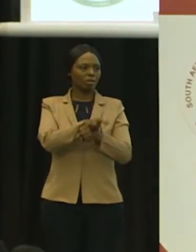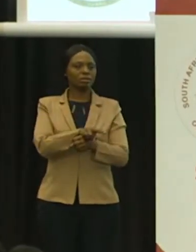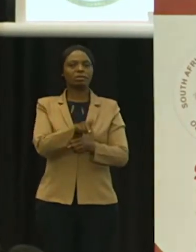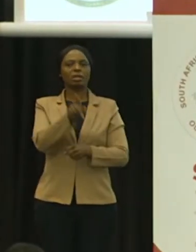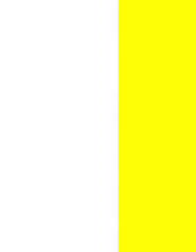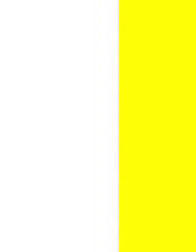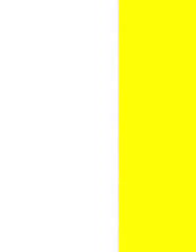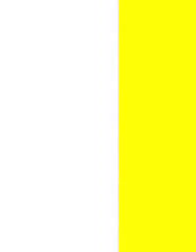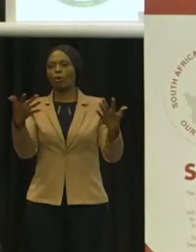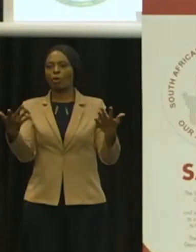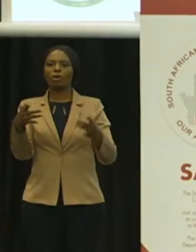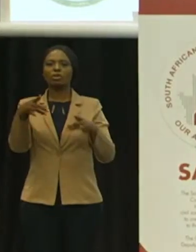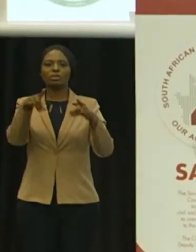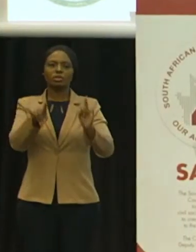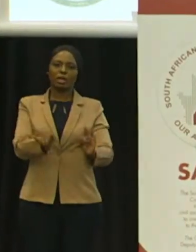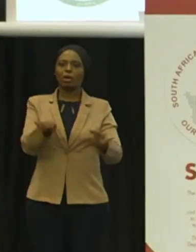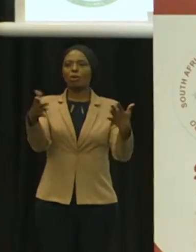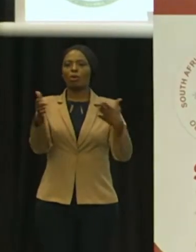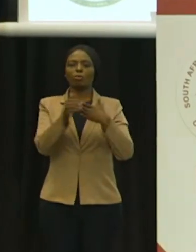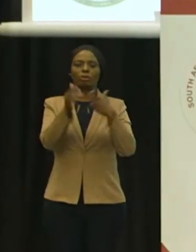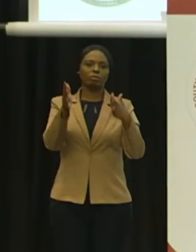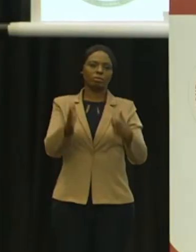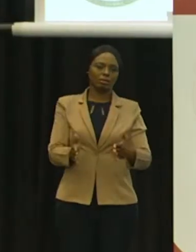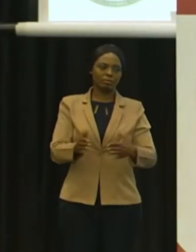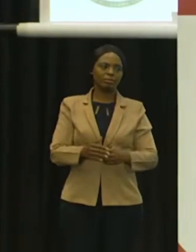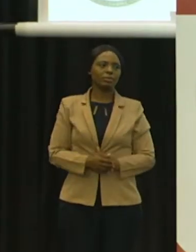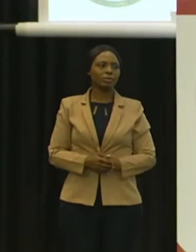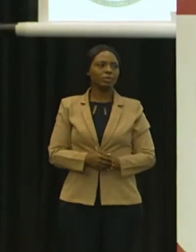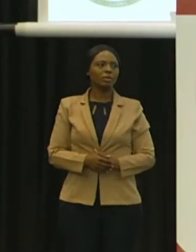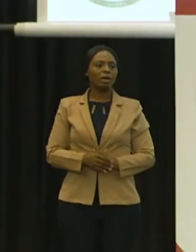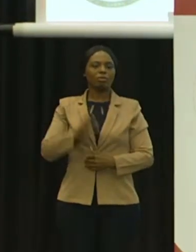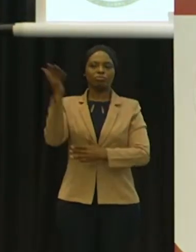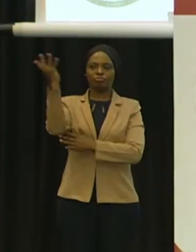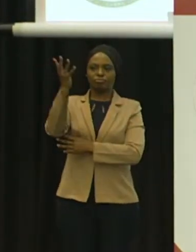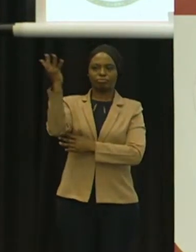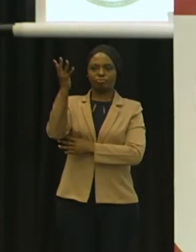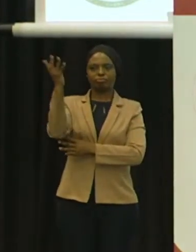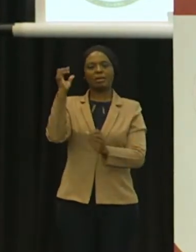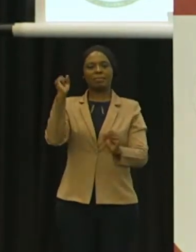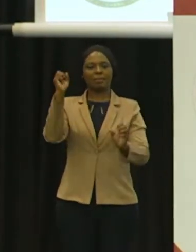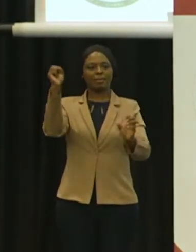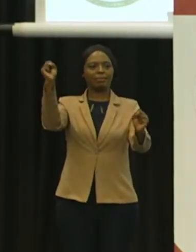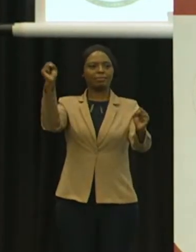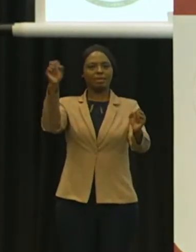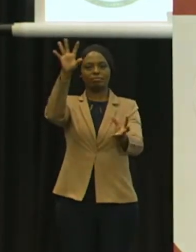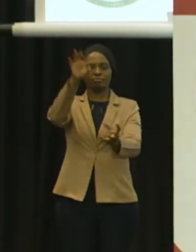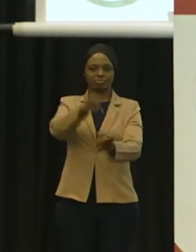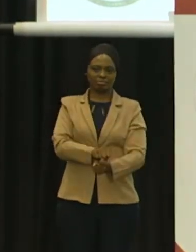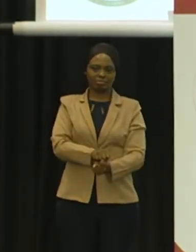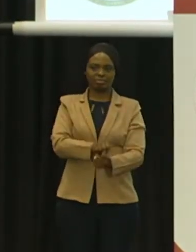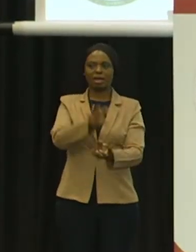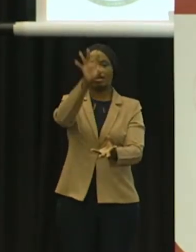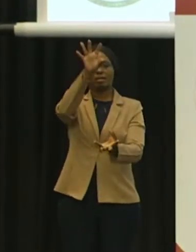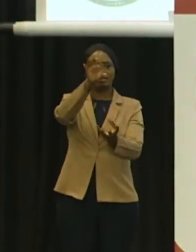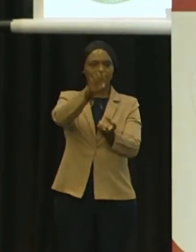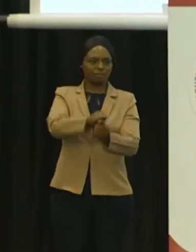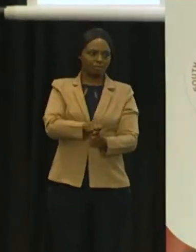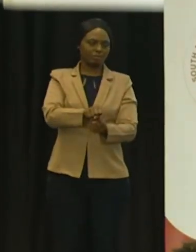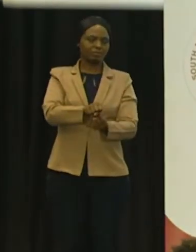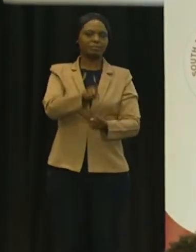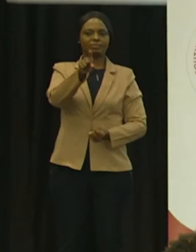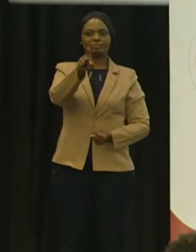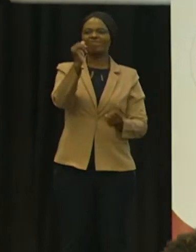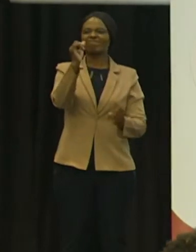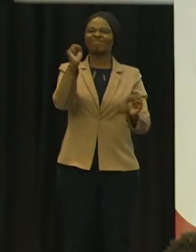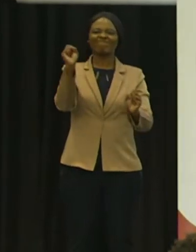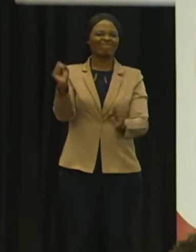the sessions just to come up and give a little bit of summary in terms of what